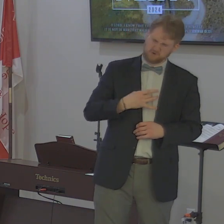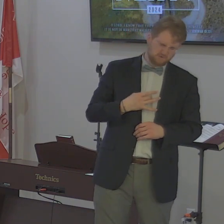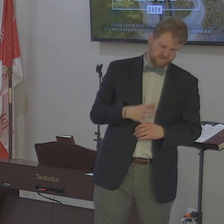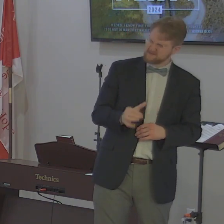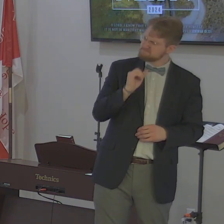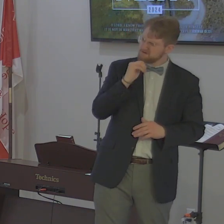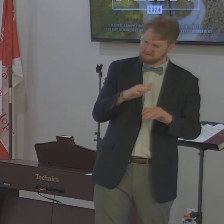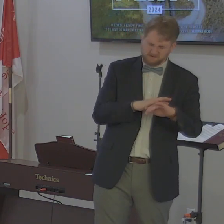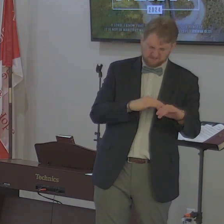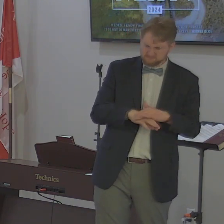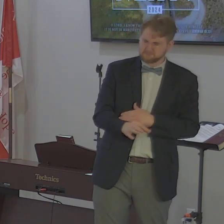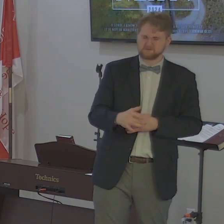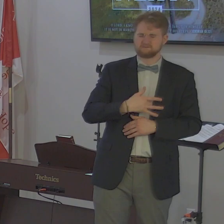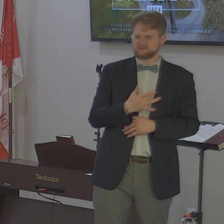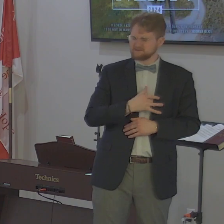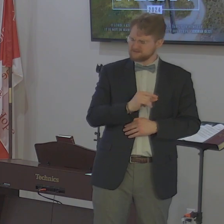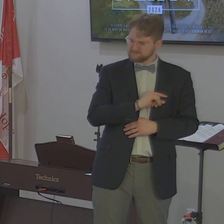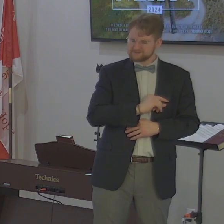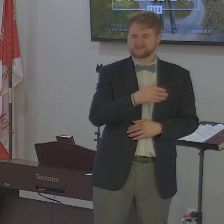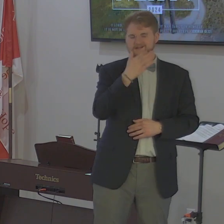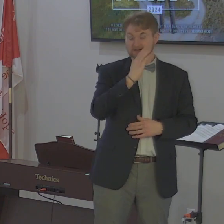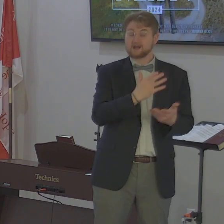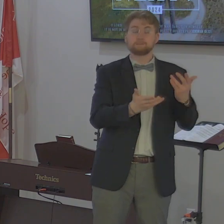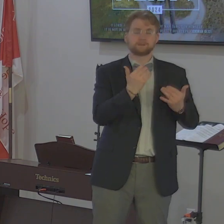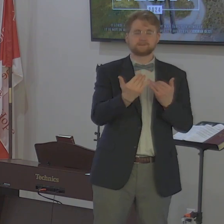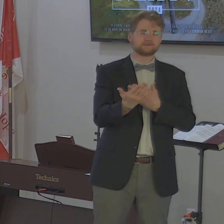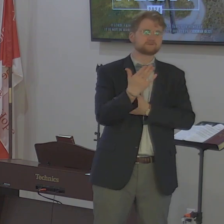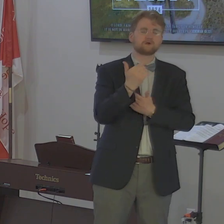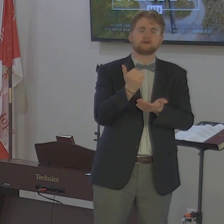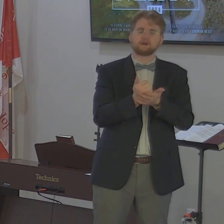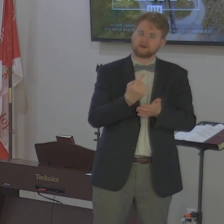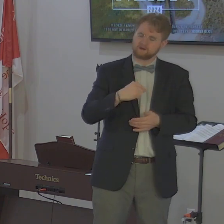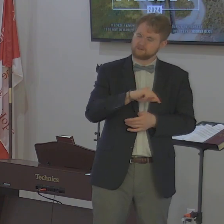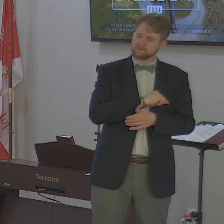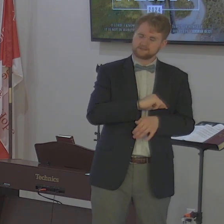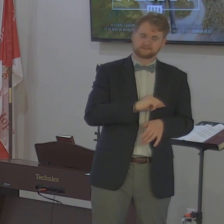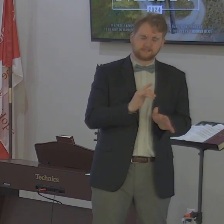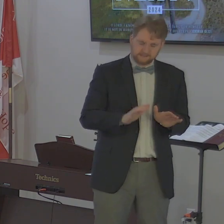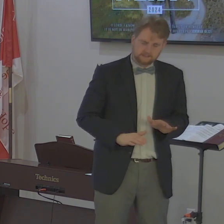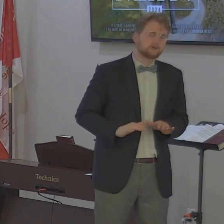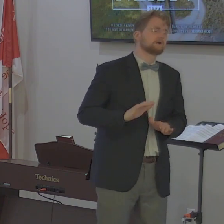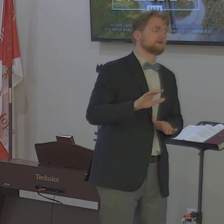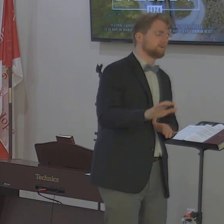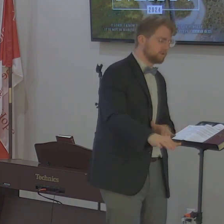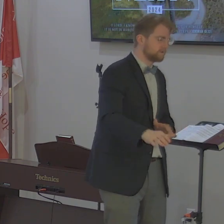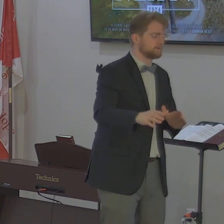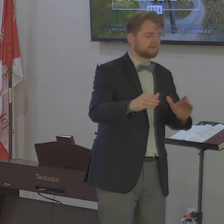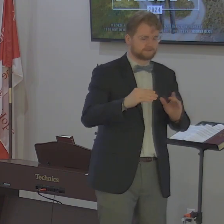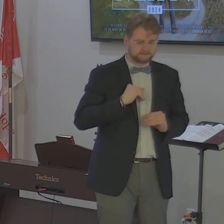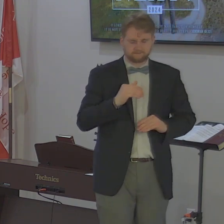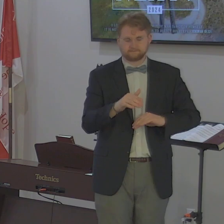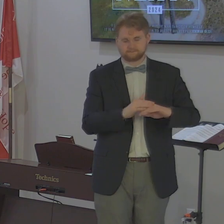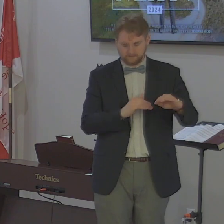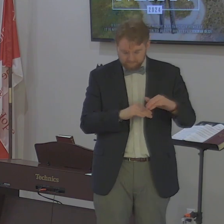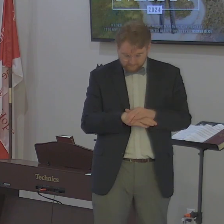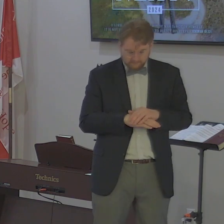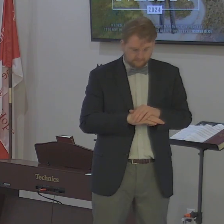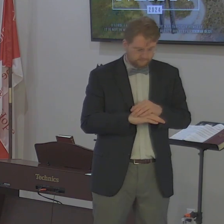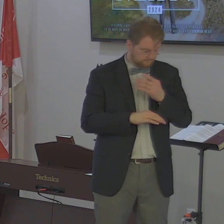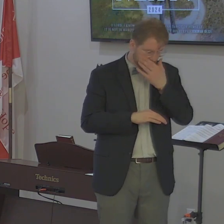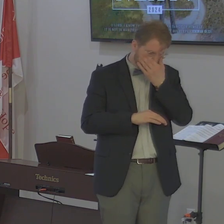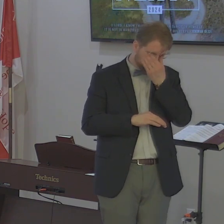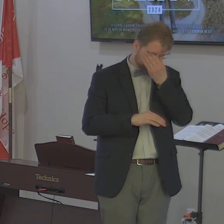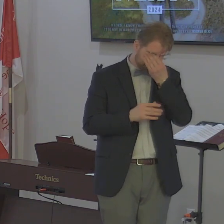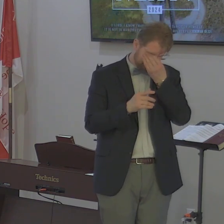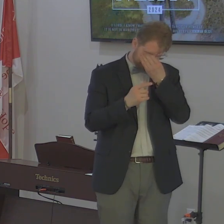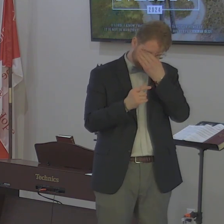of conviction. And then God, maybe this morning, please help us to take the step to receive that comfort and